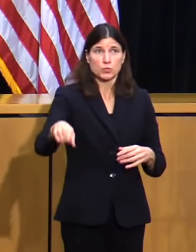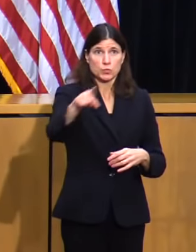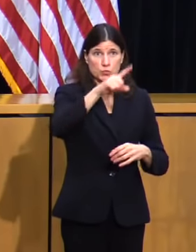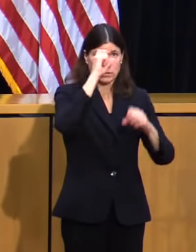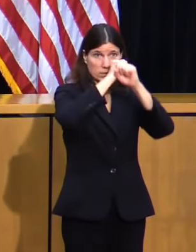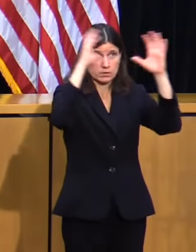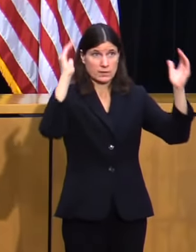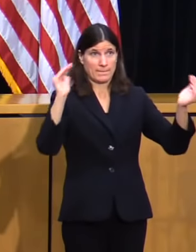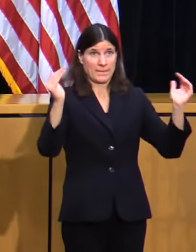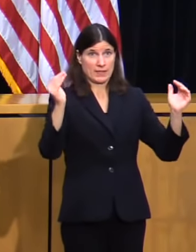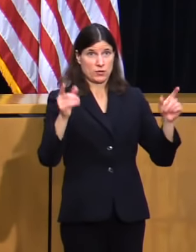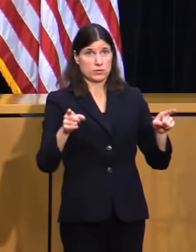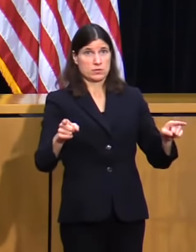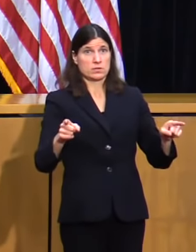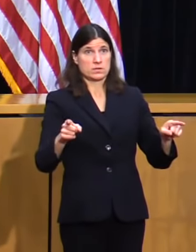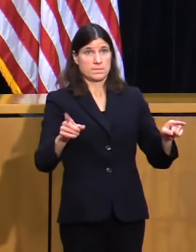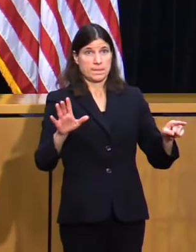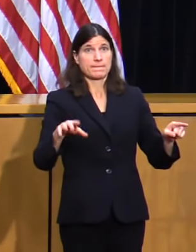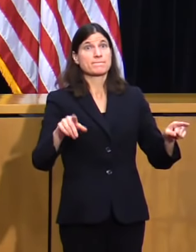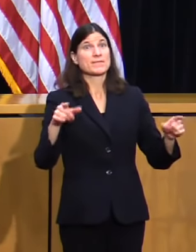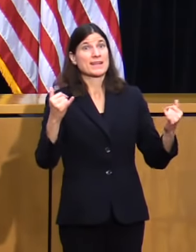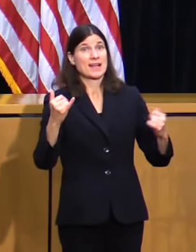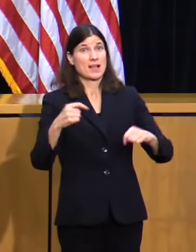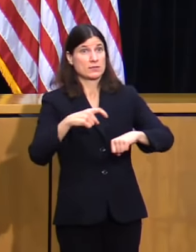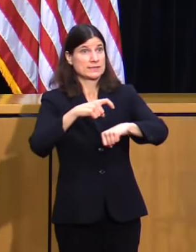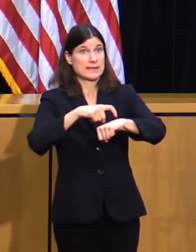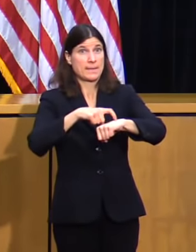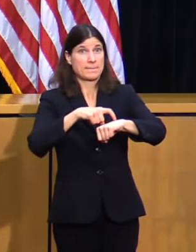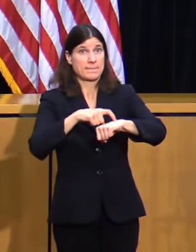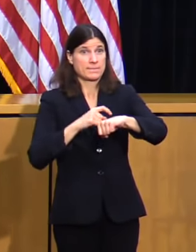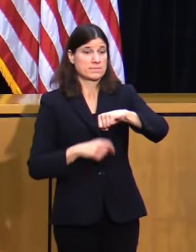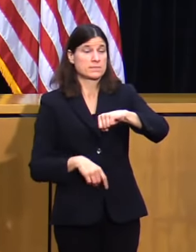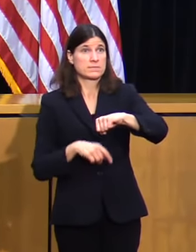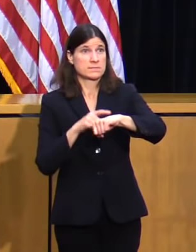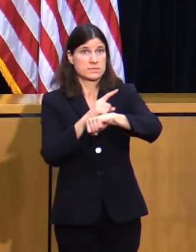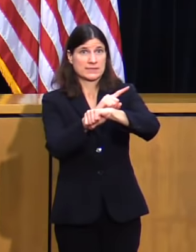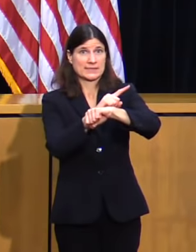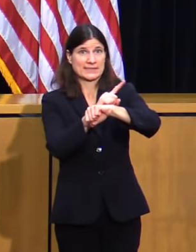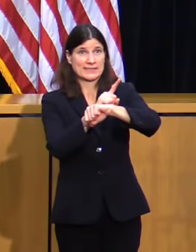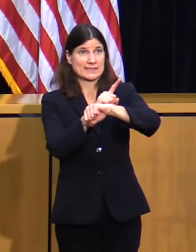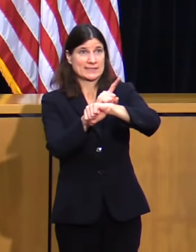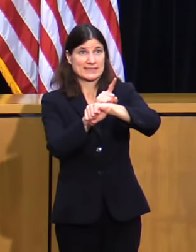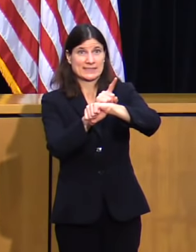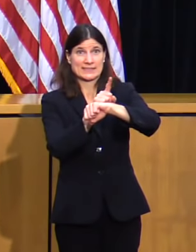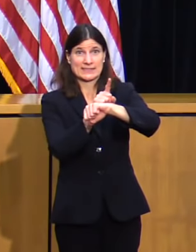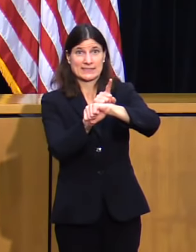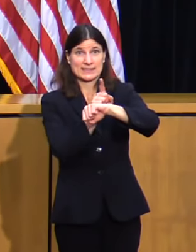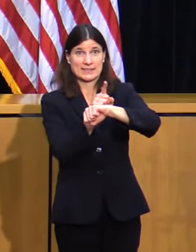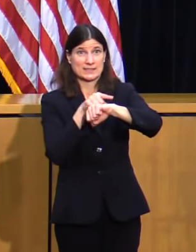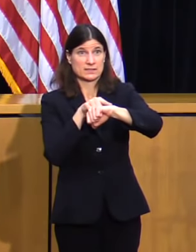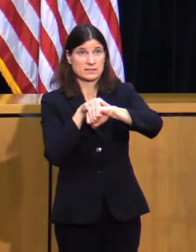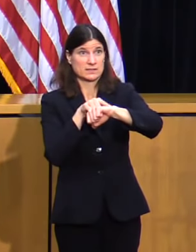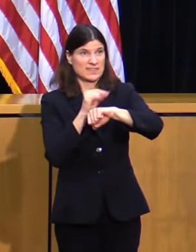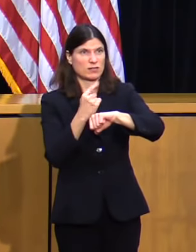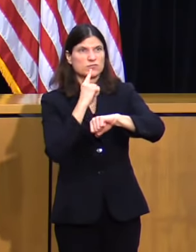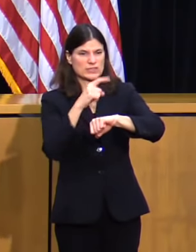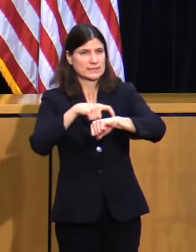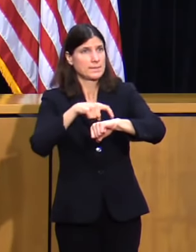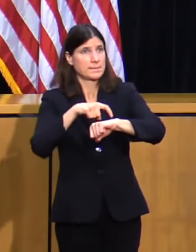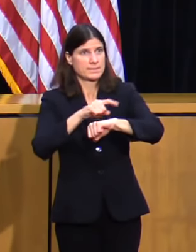that the time is now. This is real. And the more people do